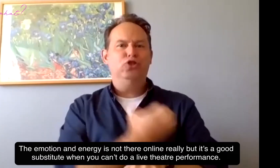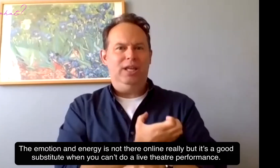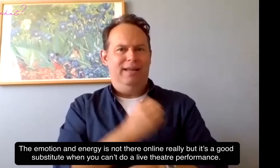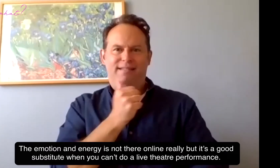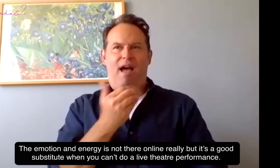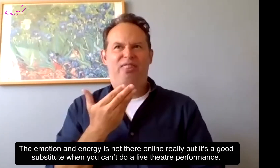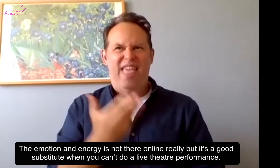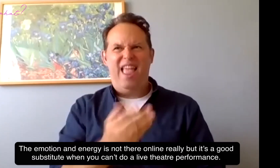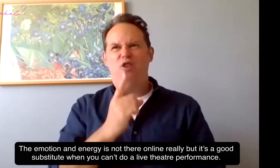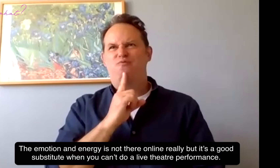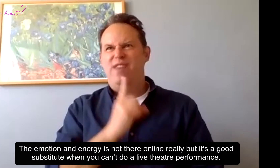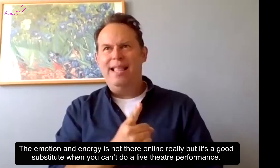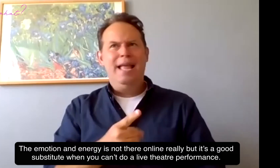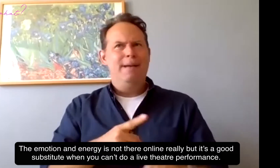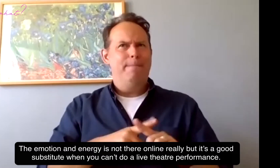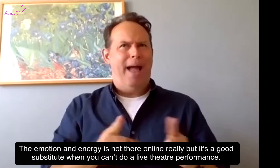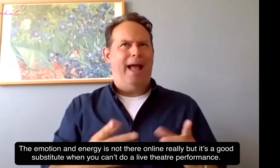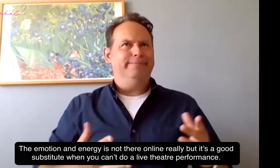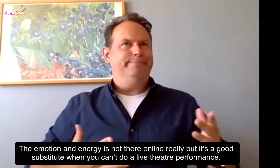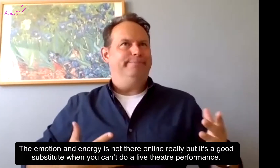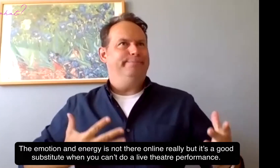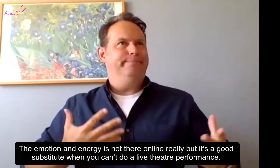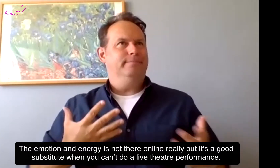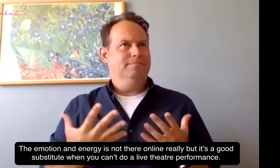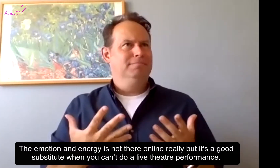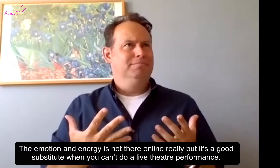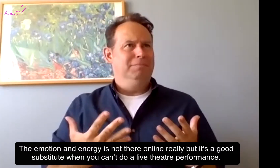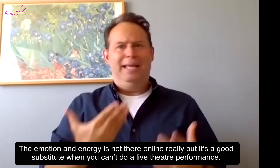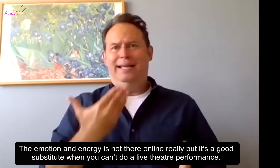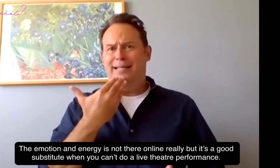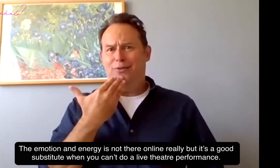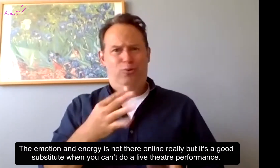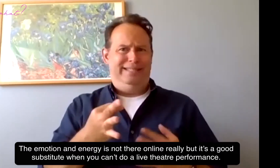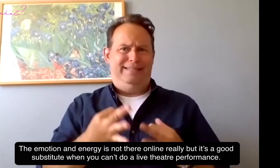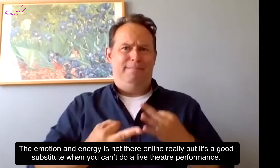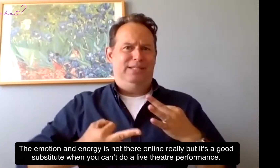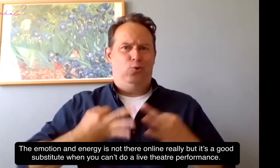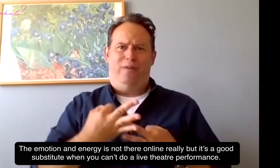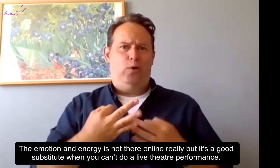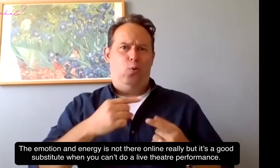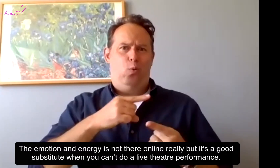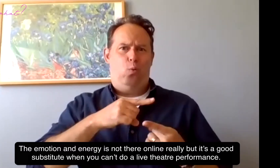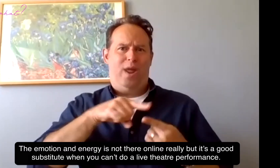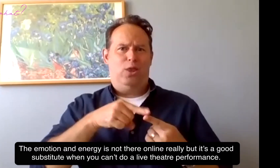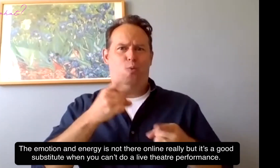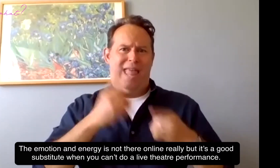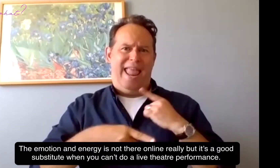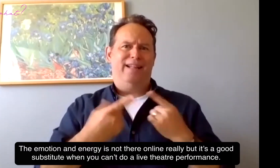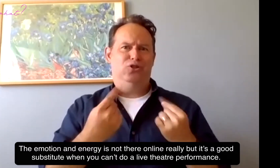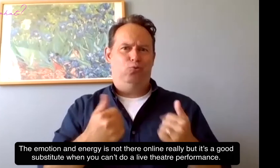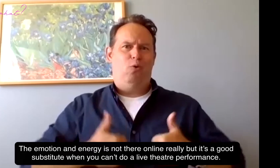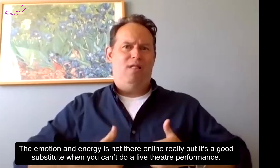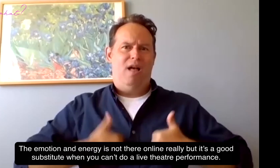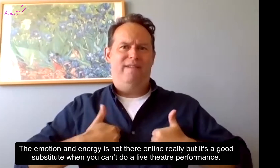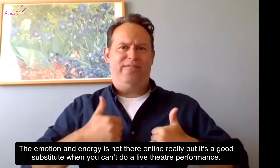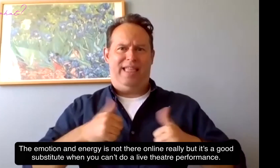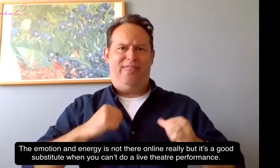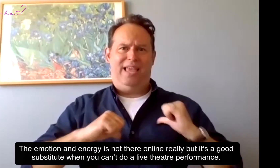The emotion and energy is not there online, really, but it's a good substitute for when you can't do a live theatre